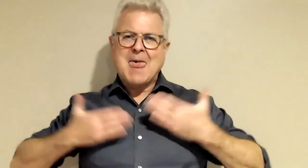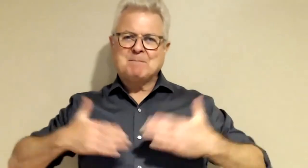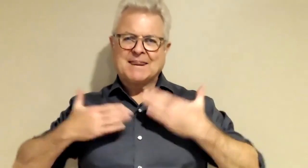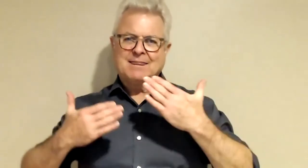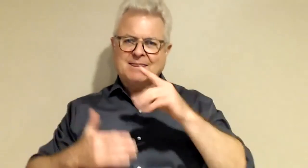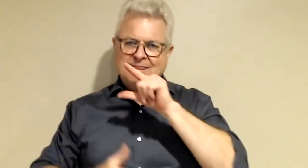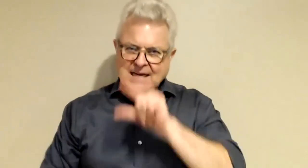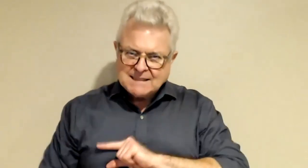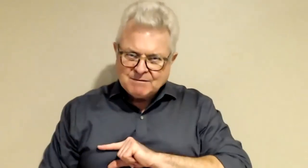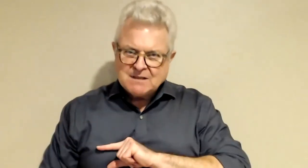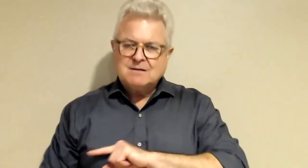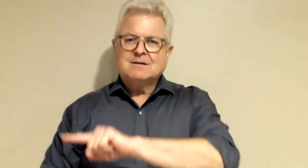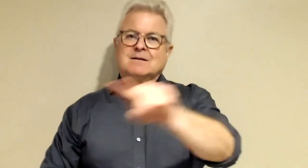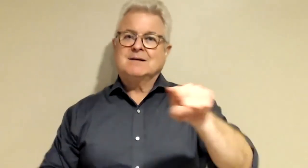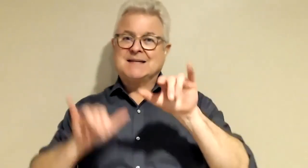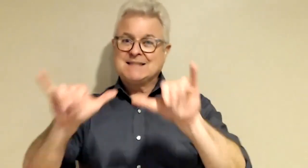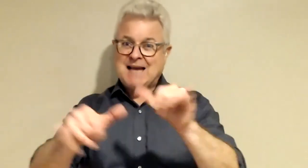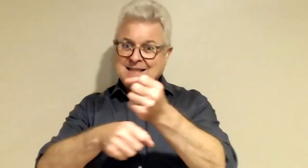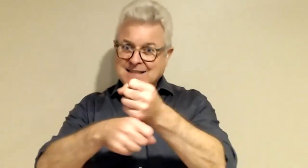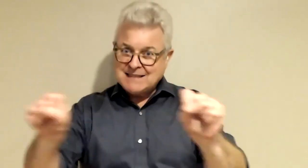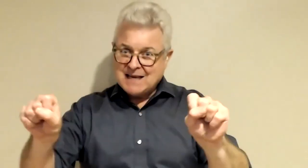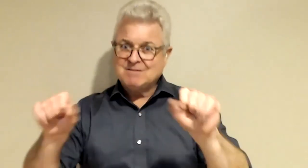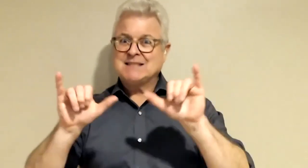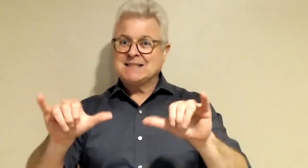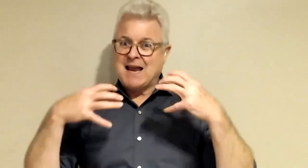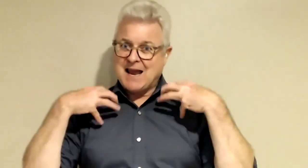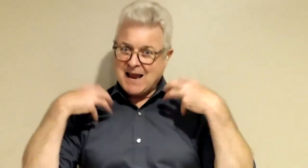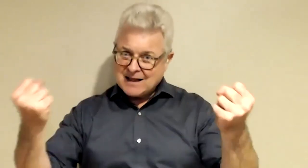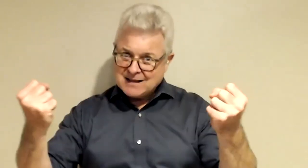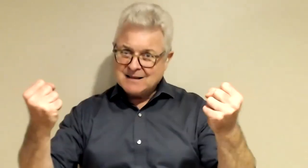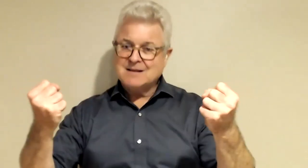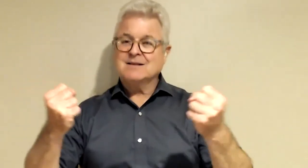Thank you. And I want to wish each and every one of you a happy Thanksgiving. Remain safe